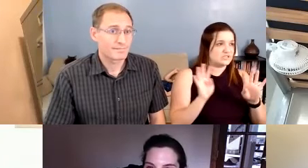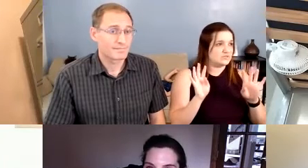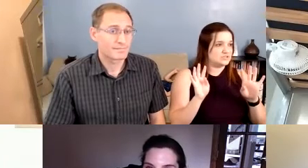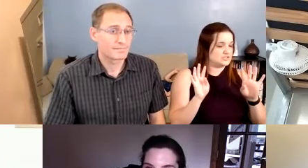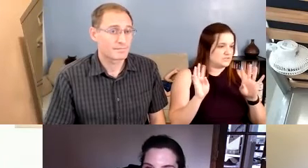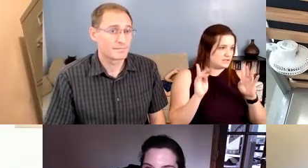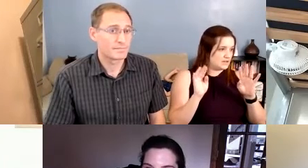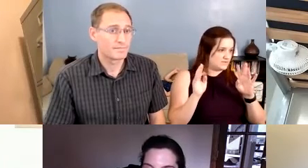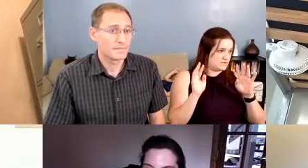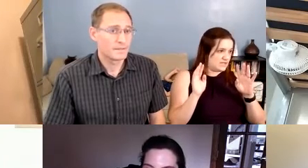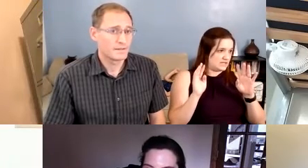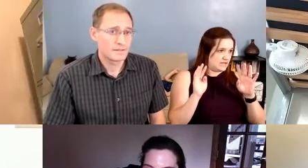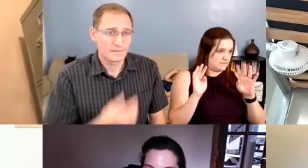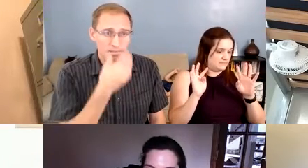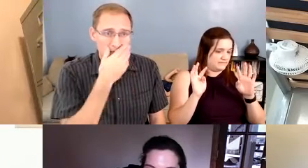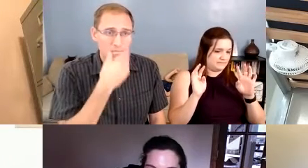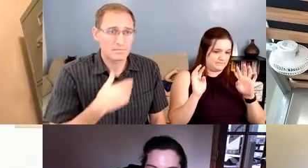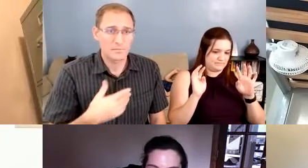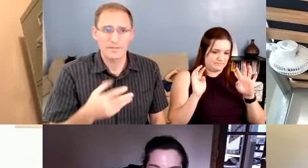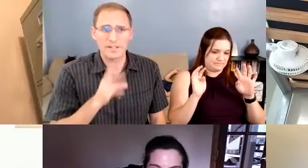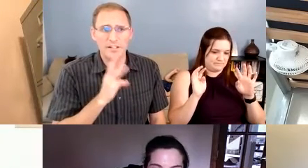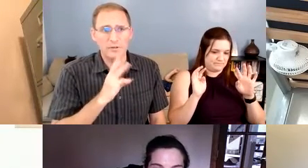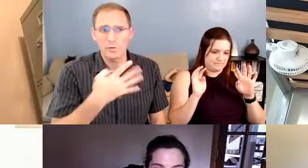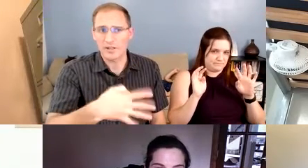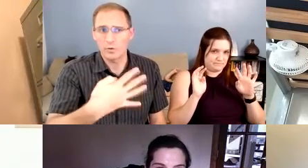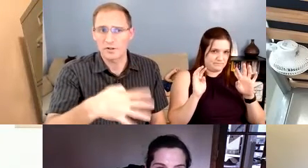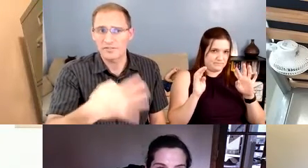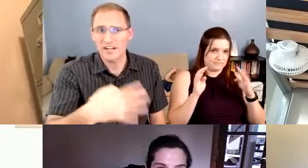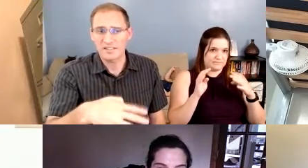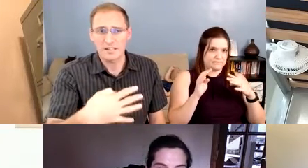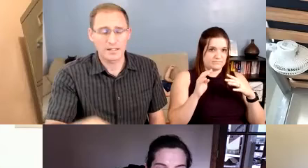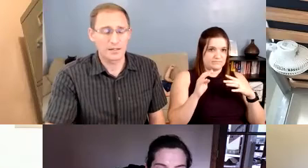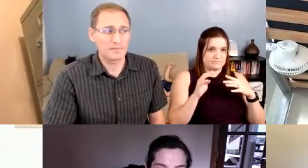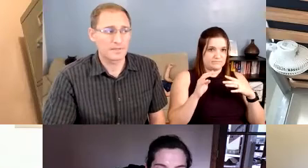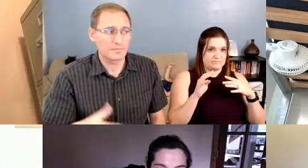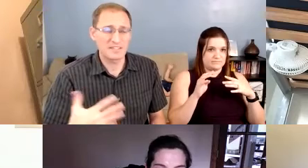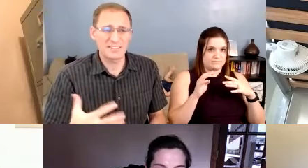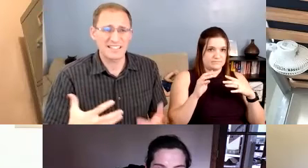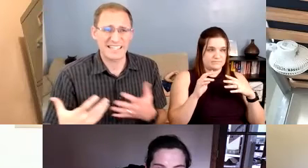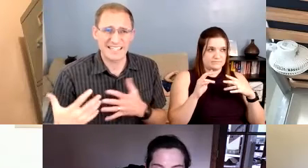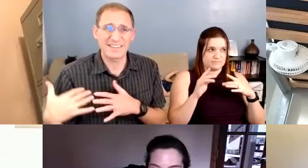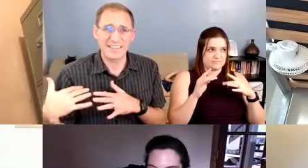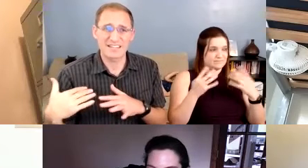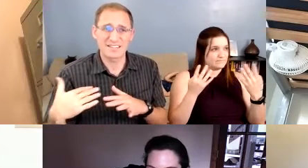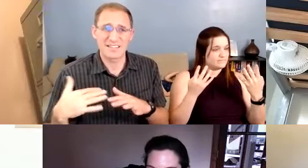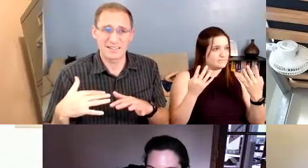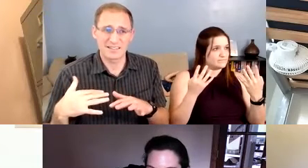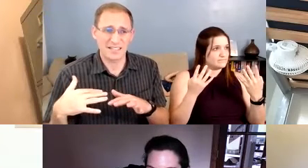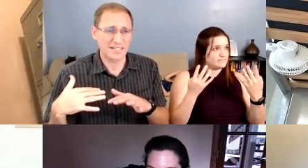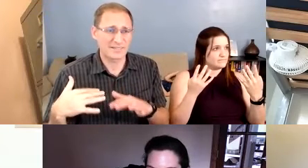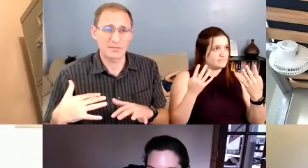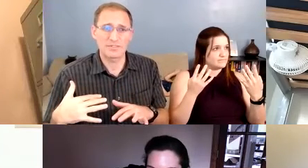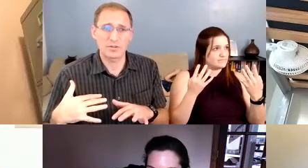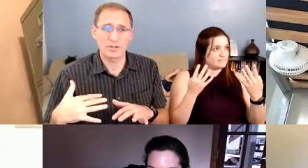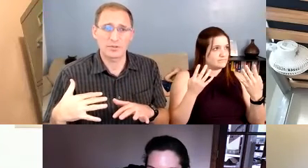There was another one too that I thought of that was like that. Or even like a water faucet. Basically, like anything that is in